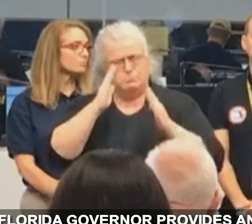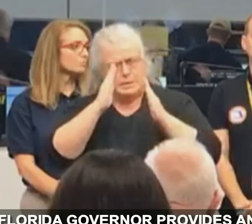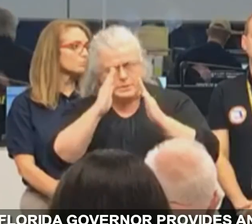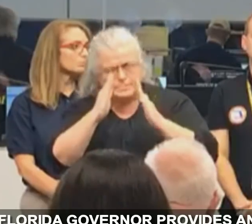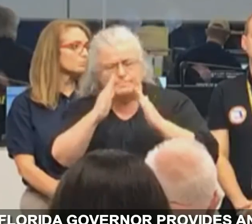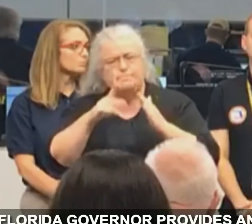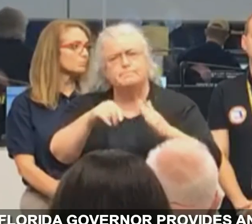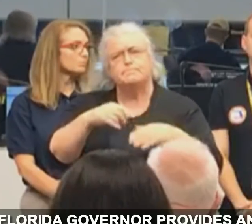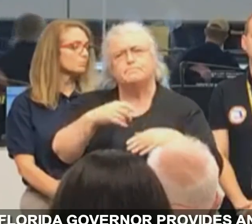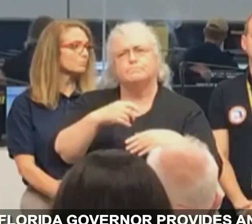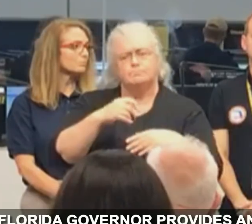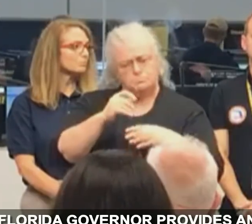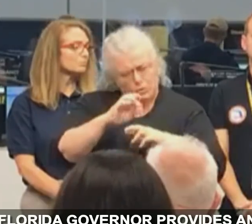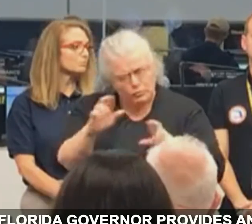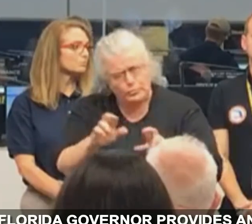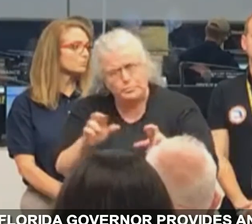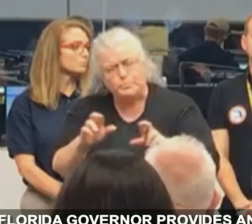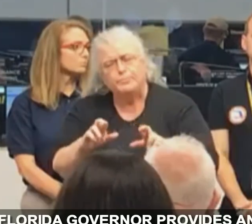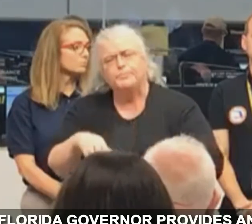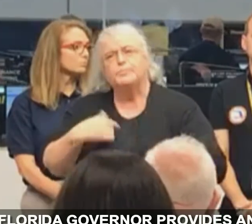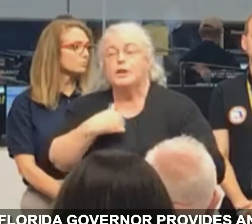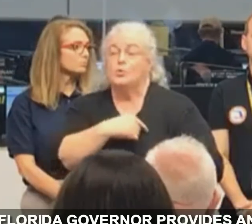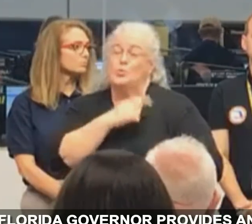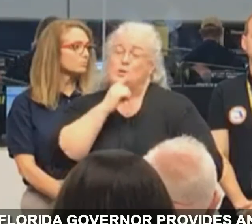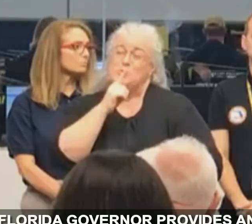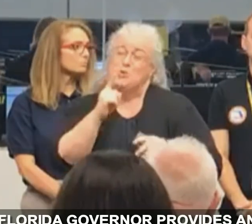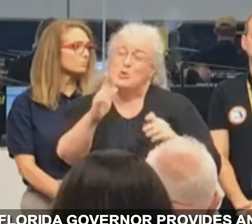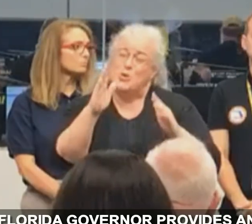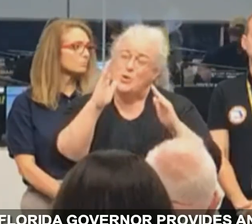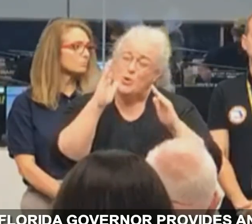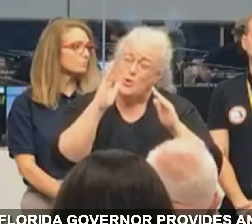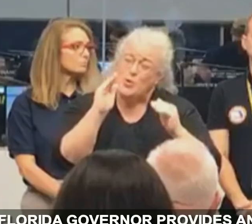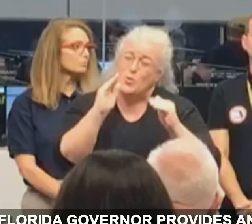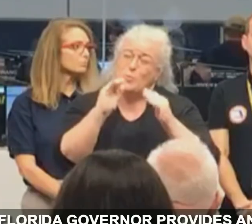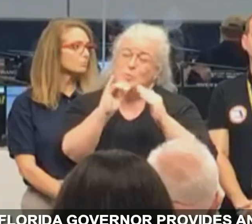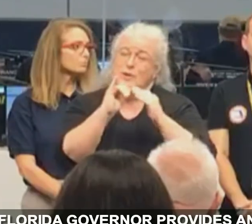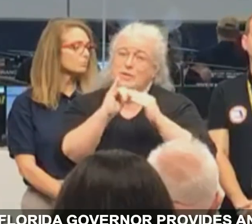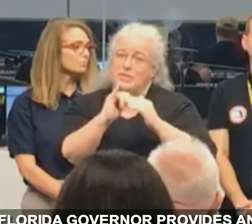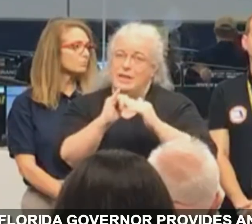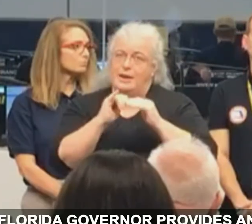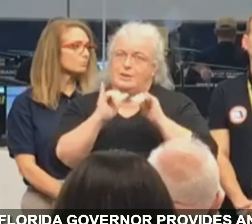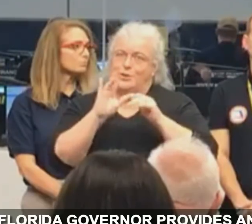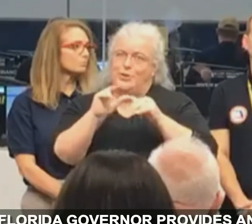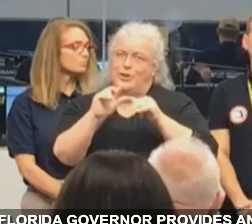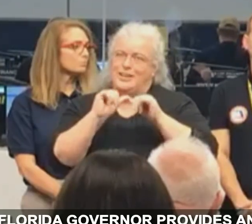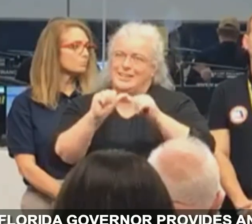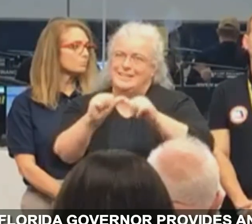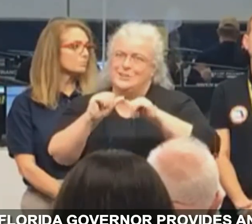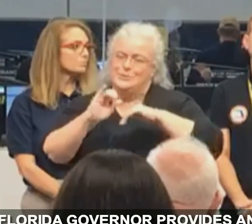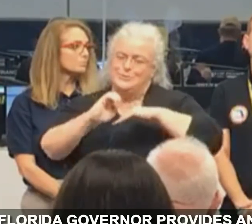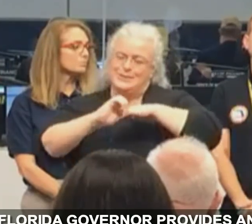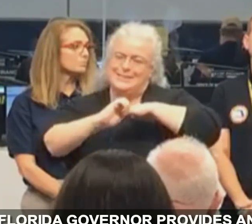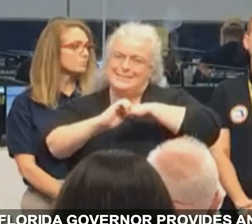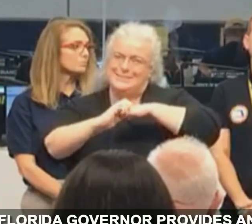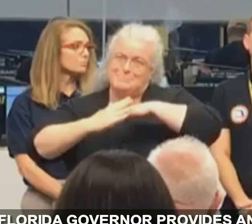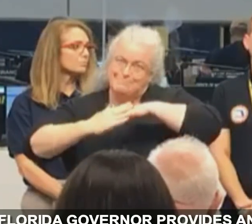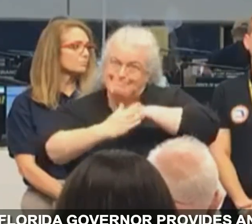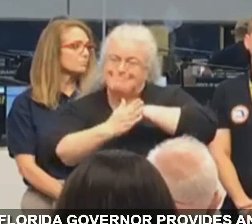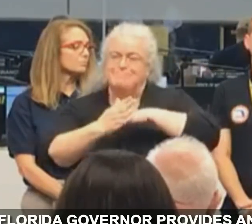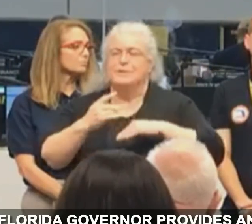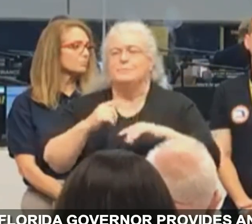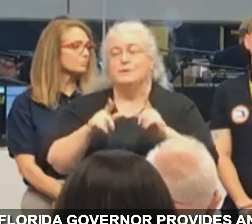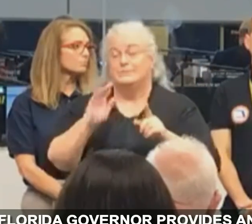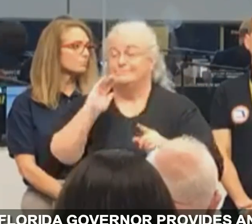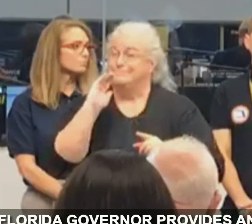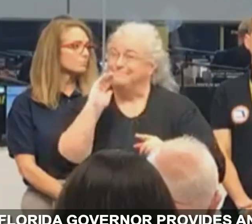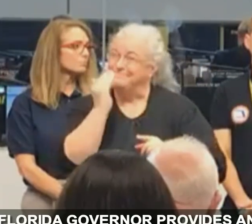preparations, and we will hope that the trend continues. But there is still significant